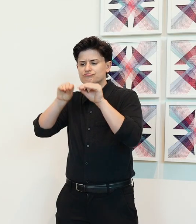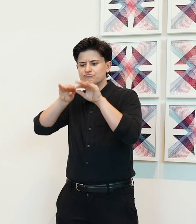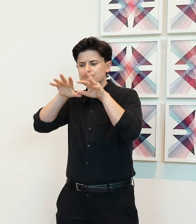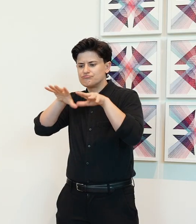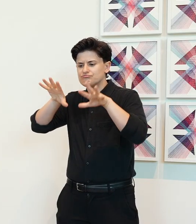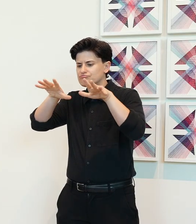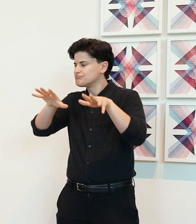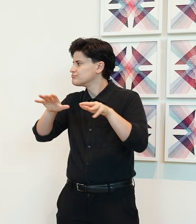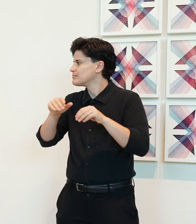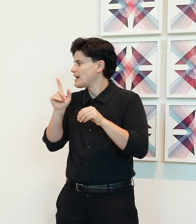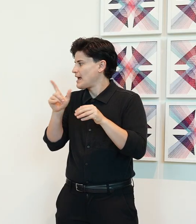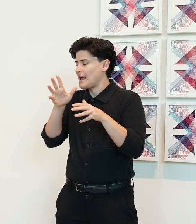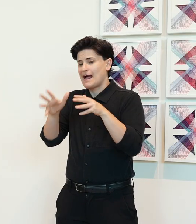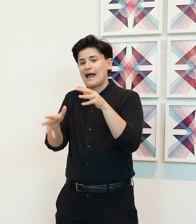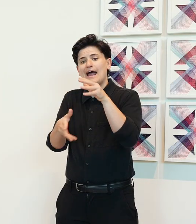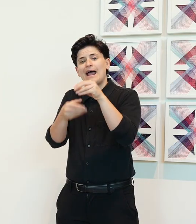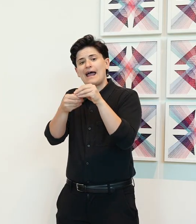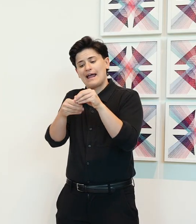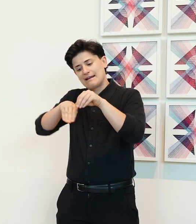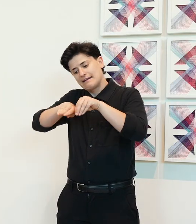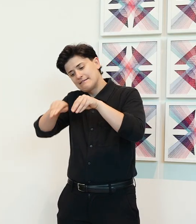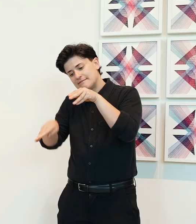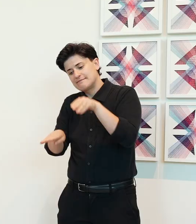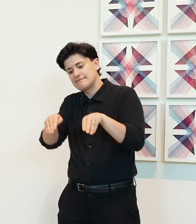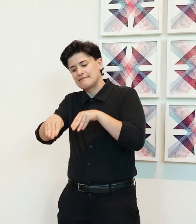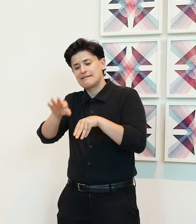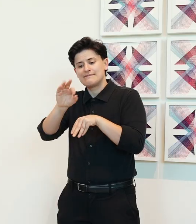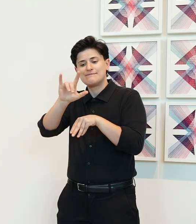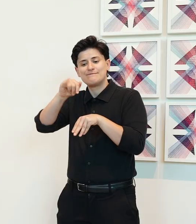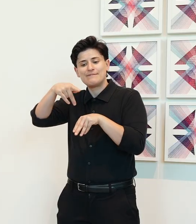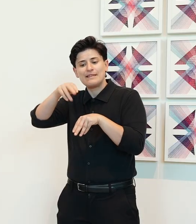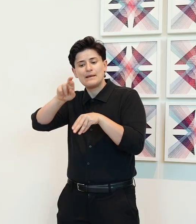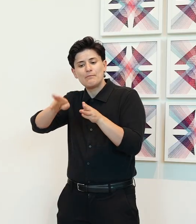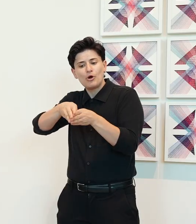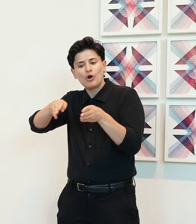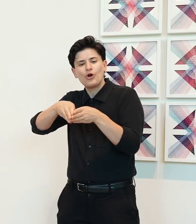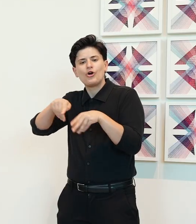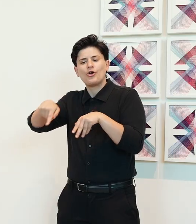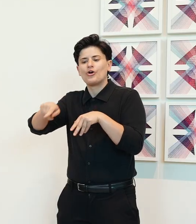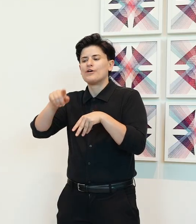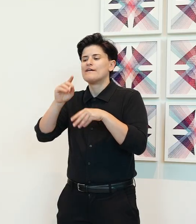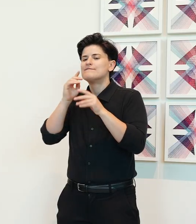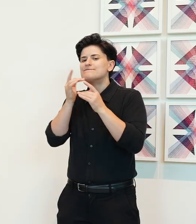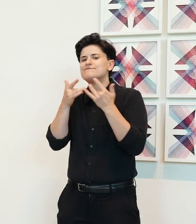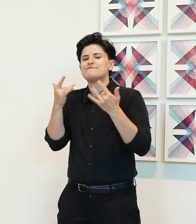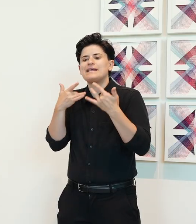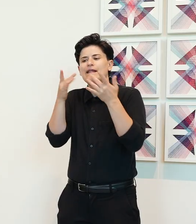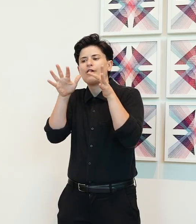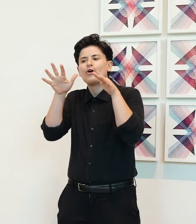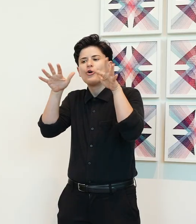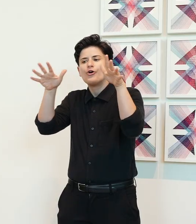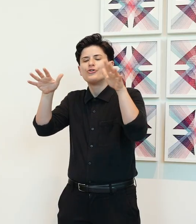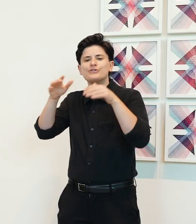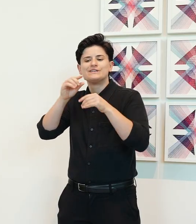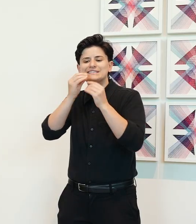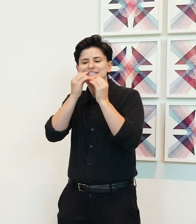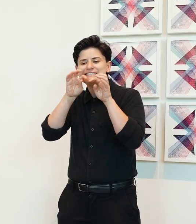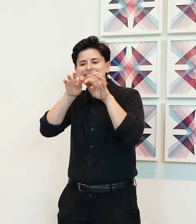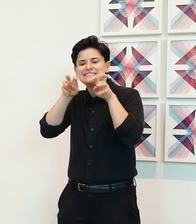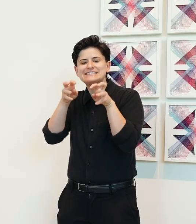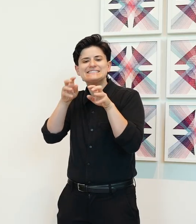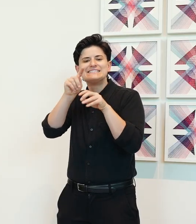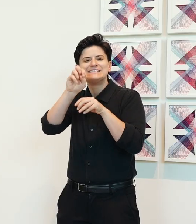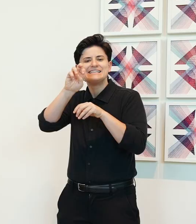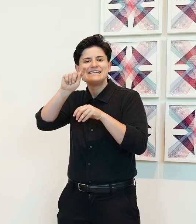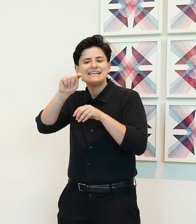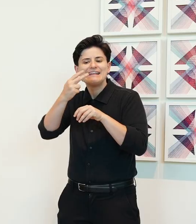I added flippers, I added feelers, I added teeth, and just all sorts